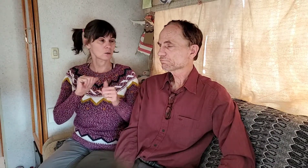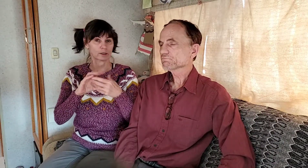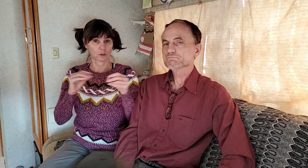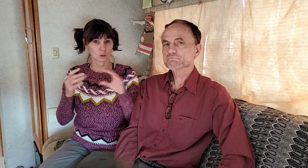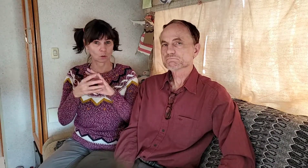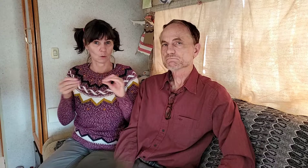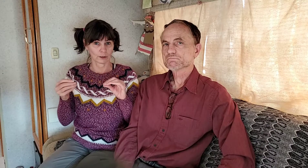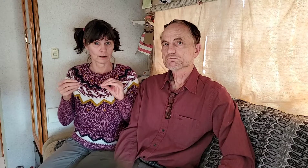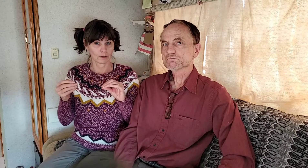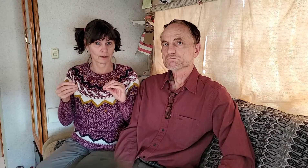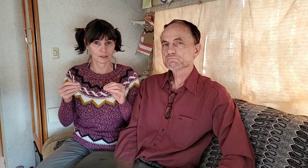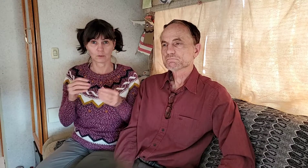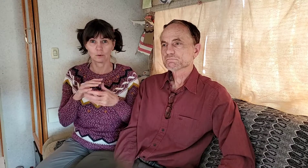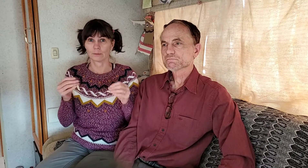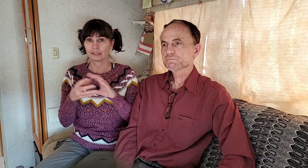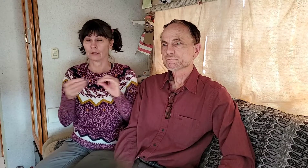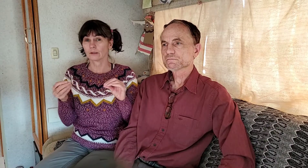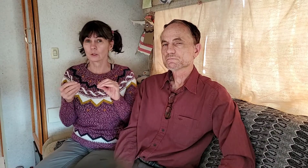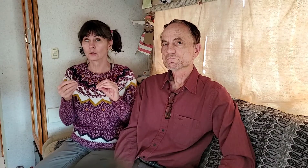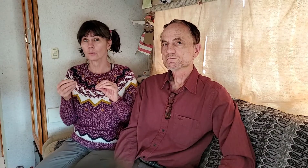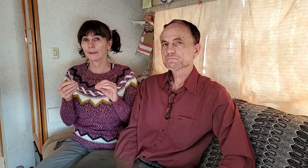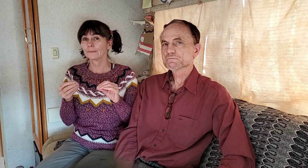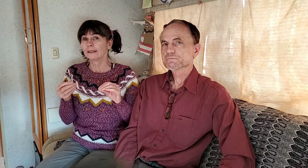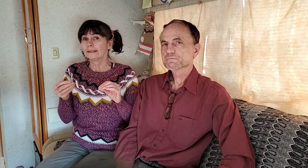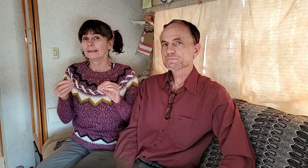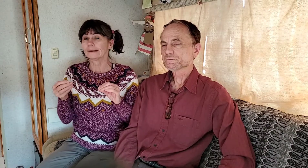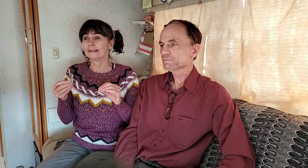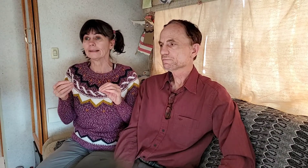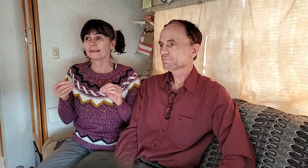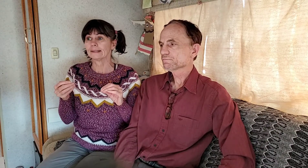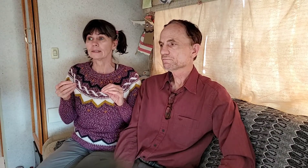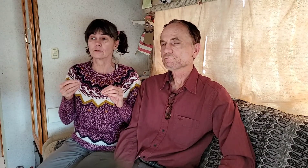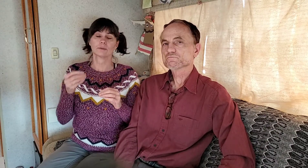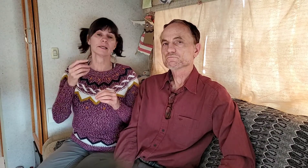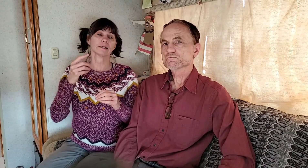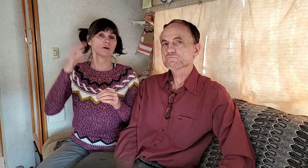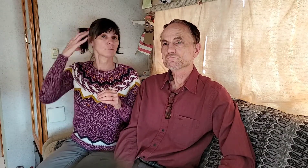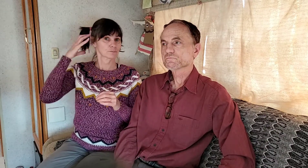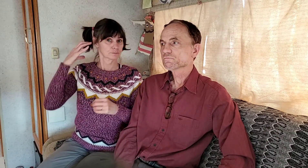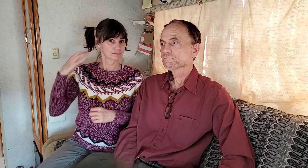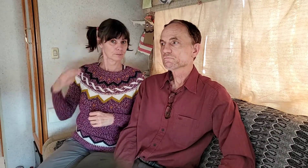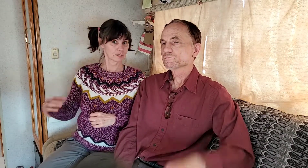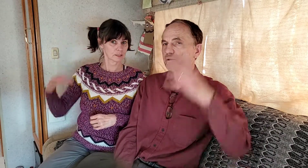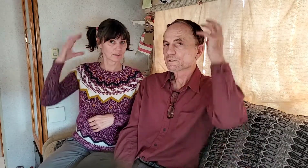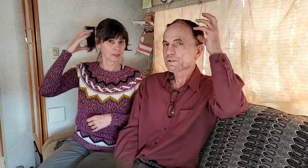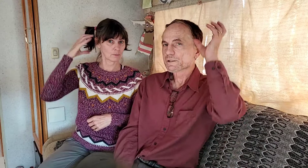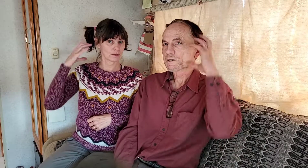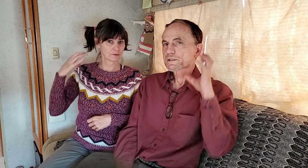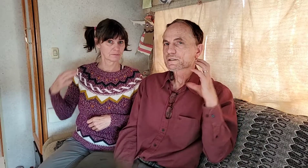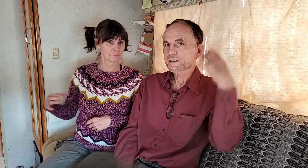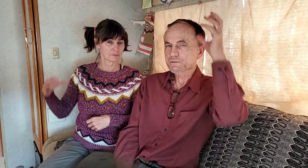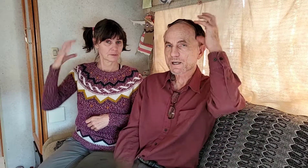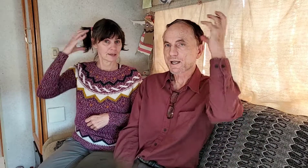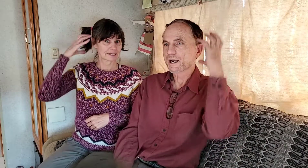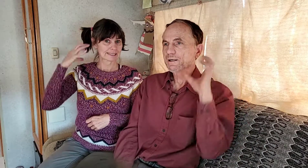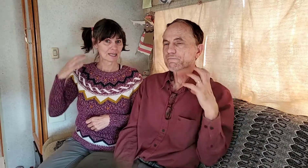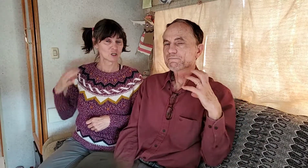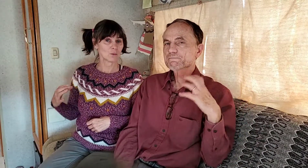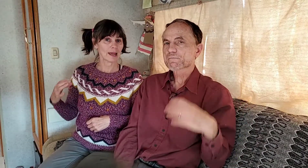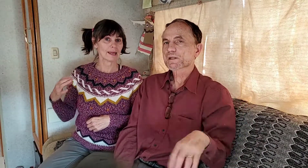the story. All right, so we will be telling the story, and so some signs. So this to begin with, Cinderella.